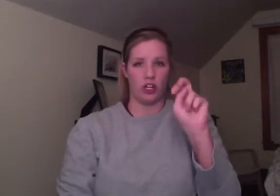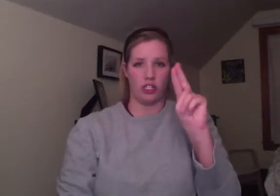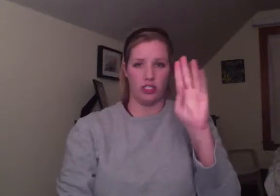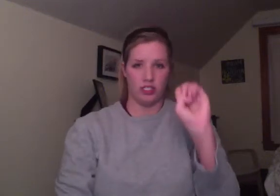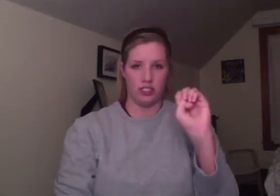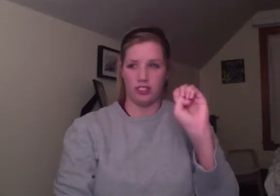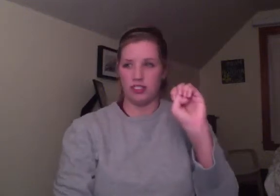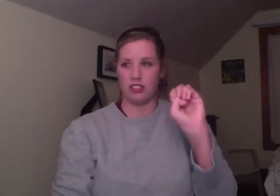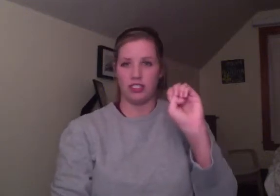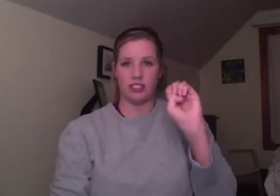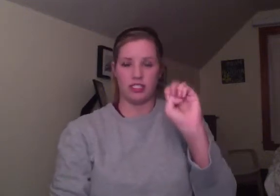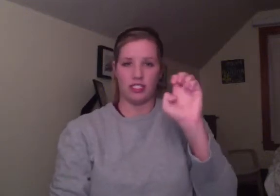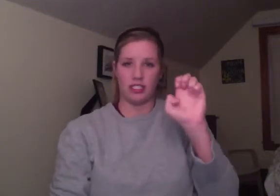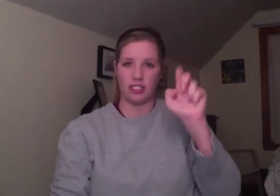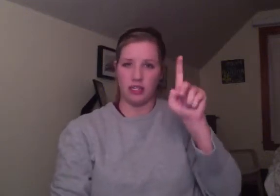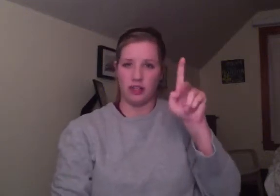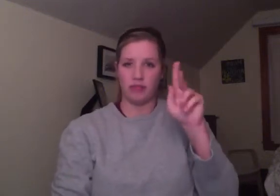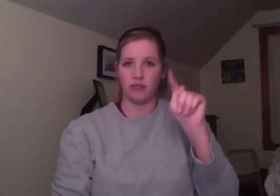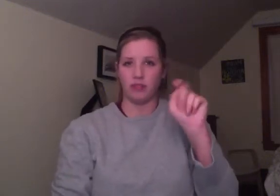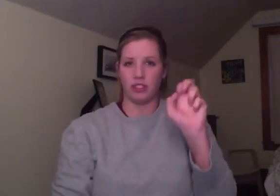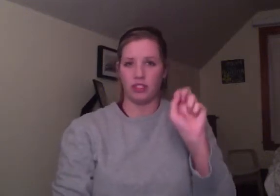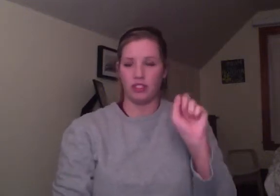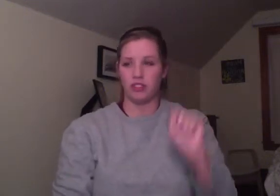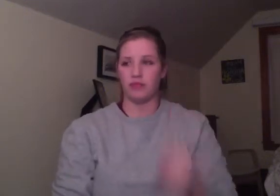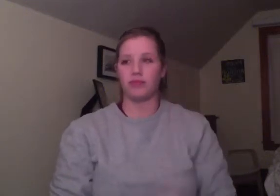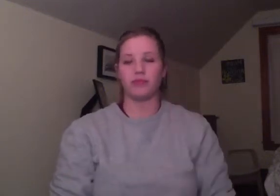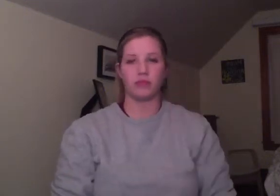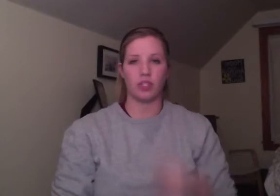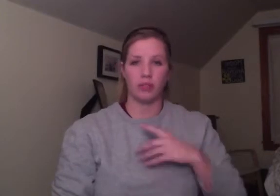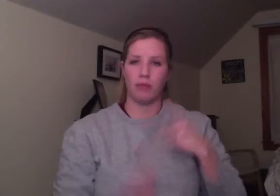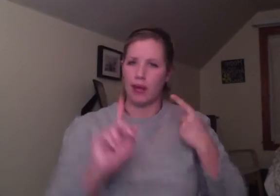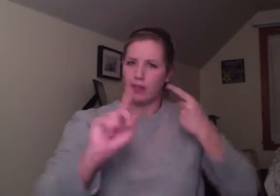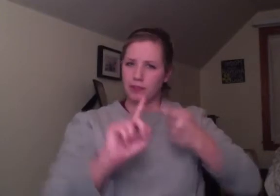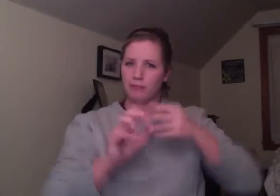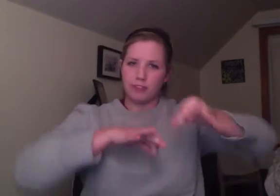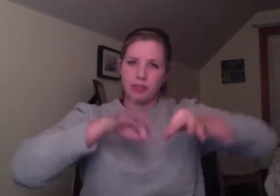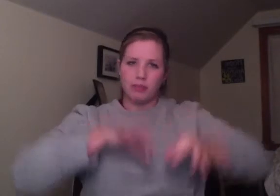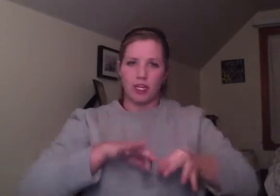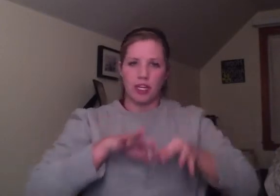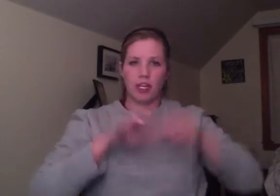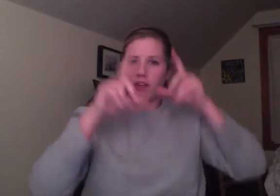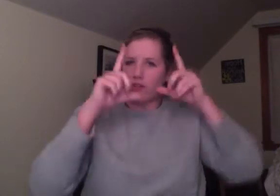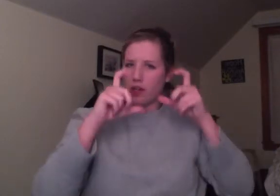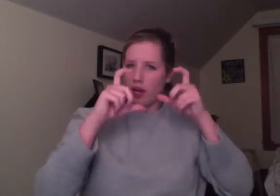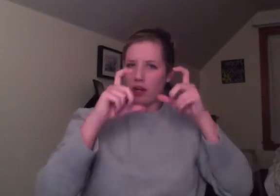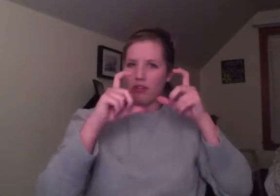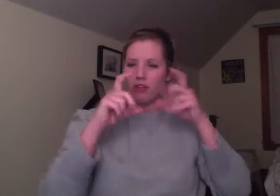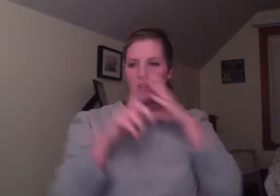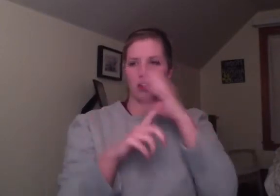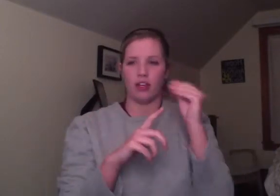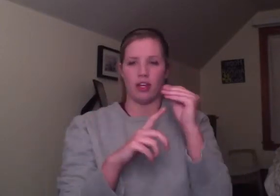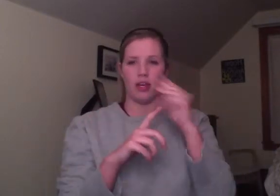and my goal is to explain my creative process using photography. And today's date is April 5th, 2012.